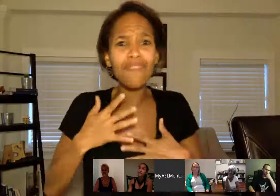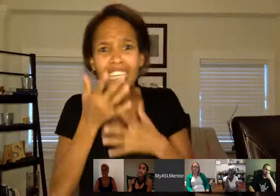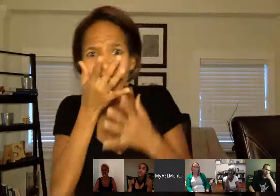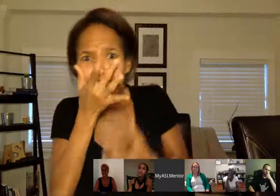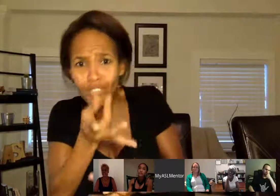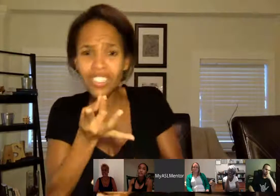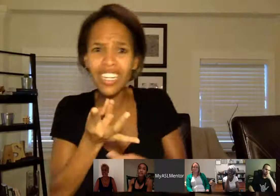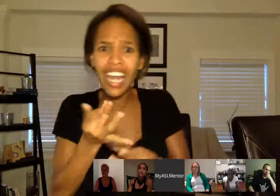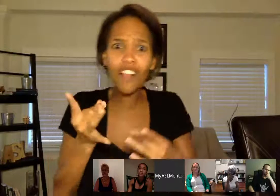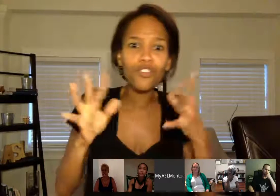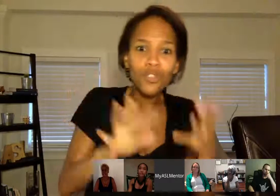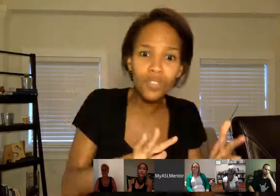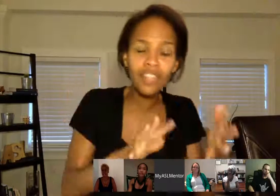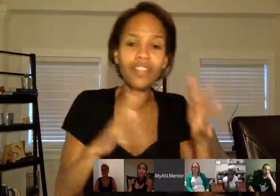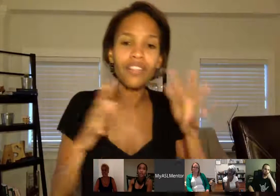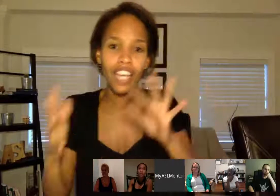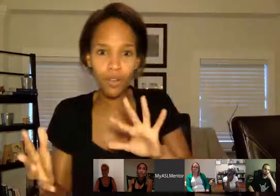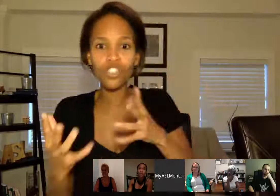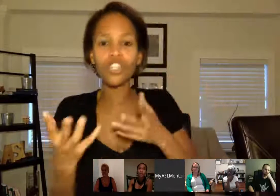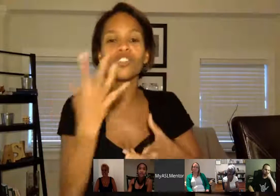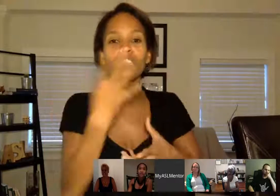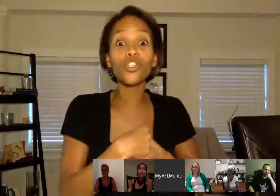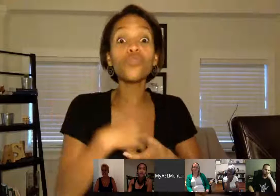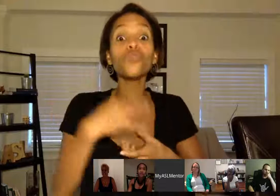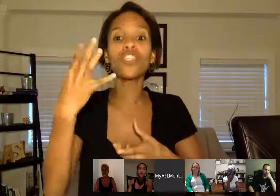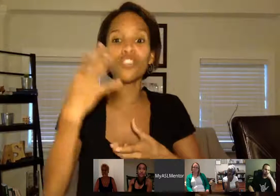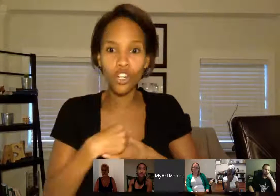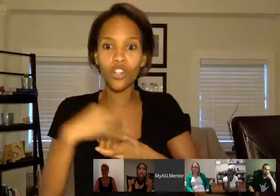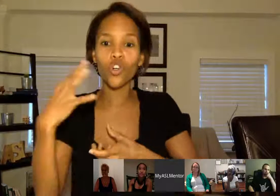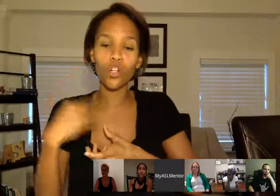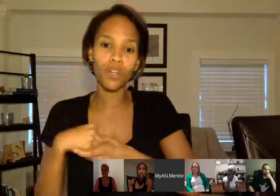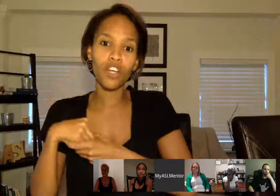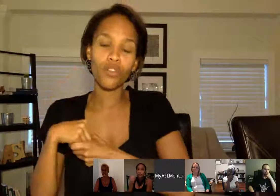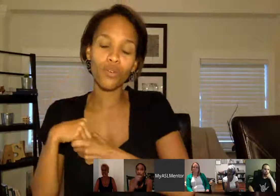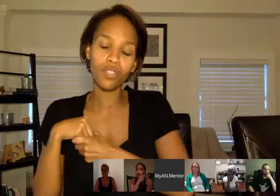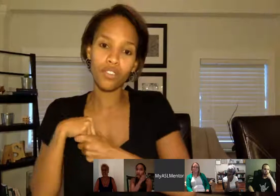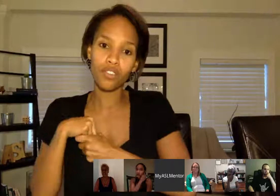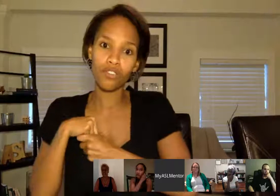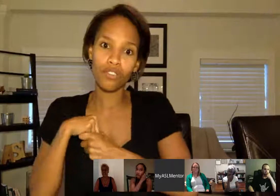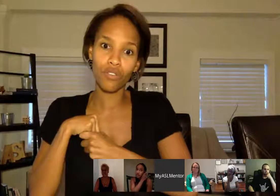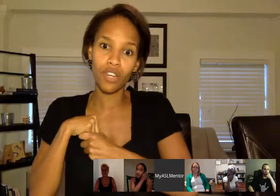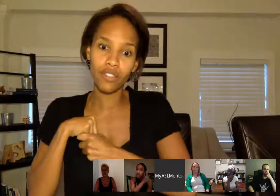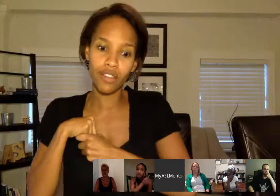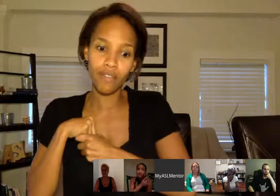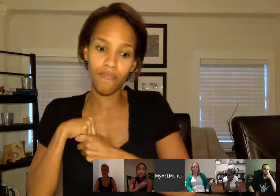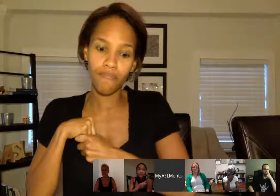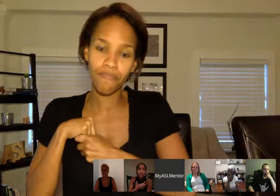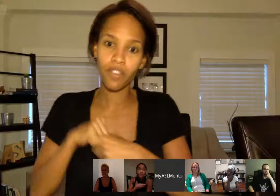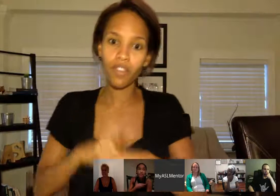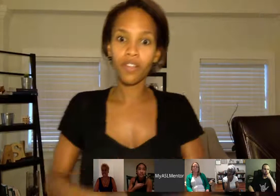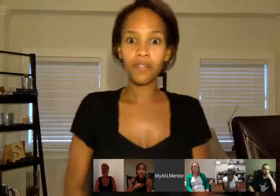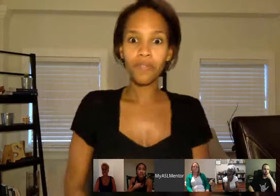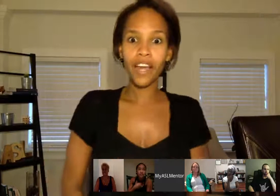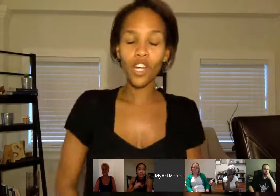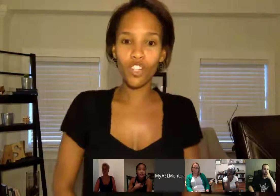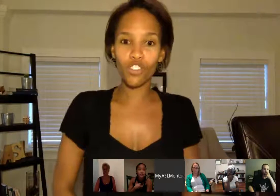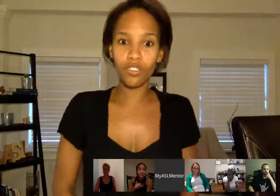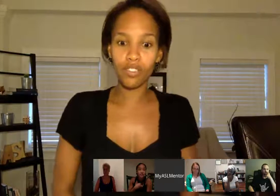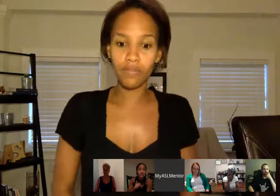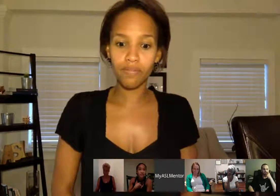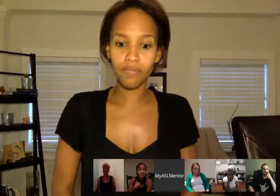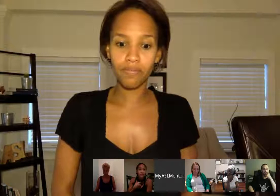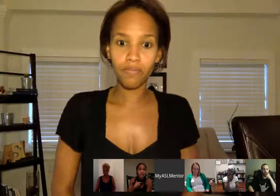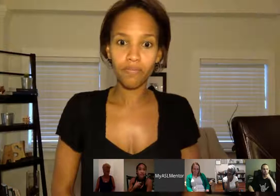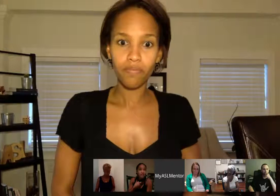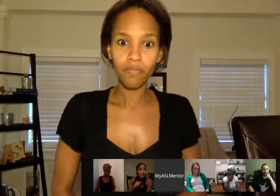and being interested in how they're using the language so that you can start incorporating those things into your own ASL. Any